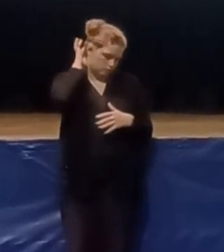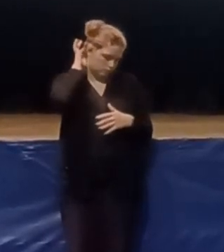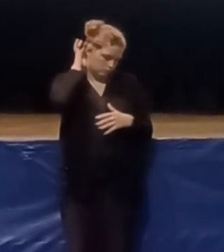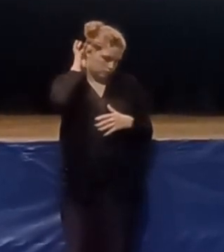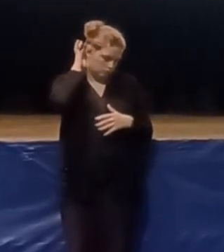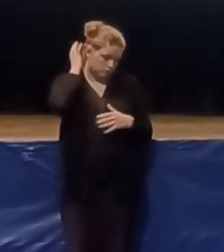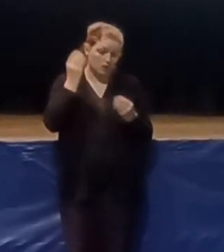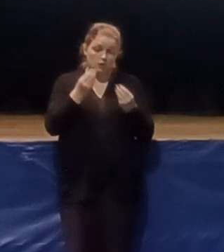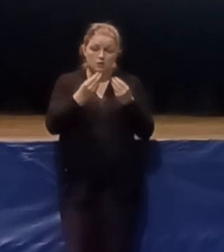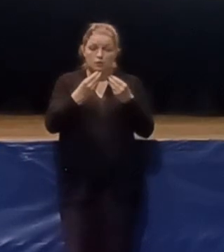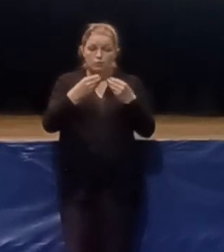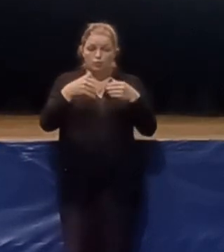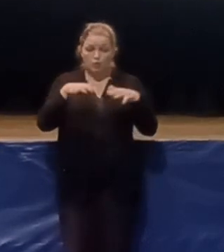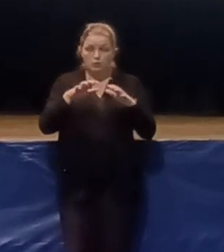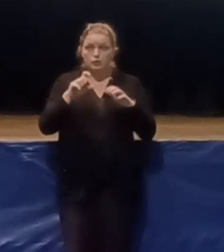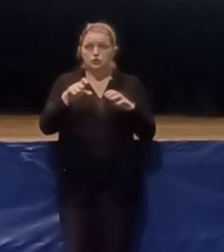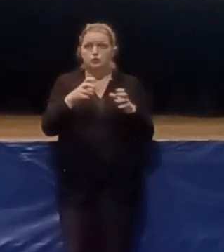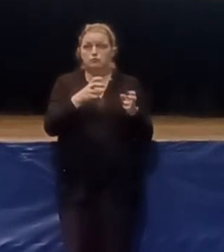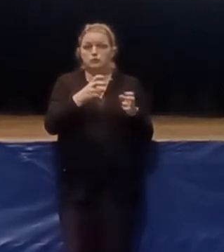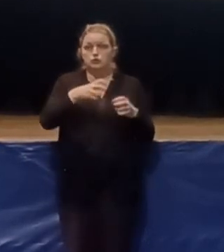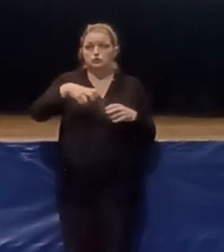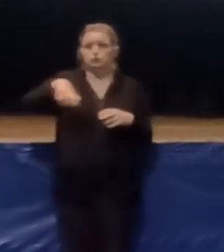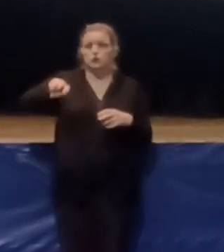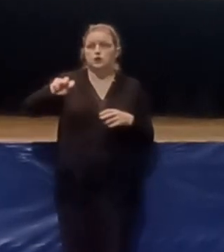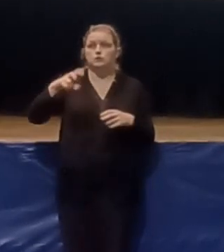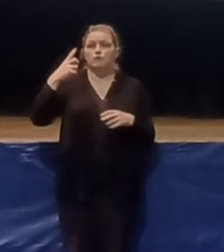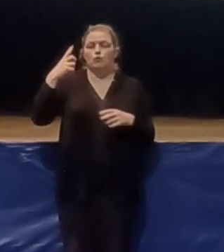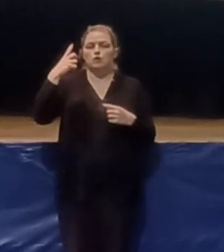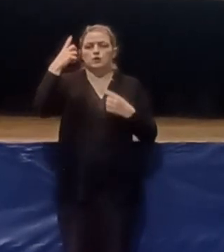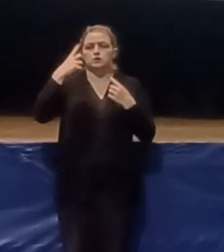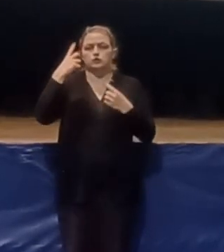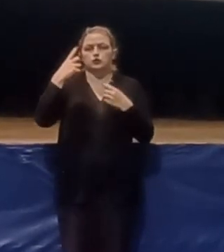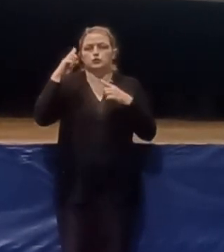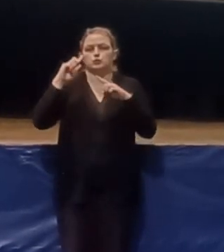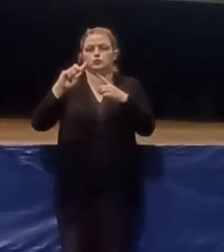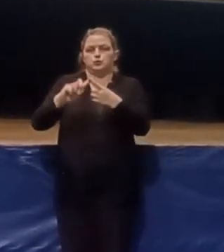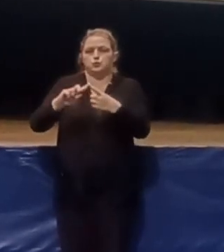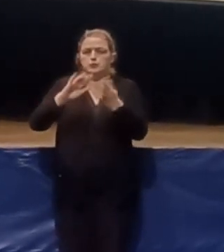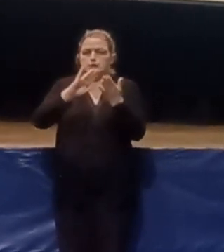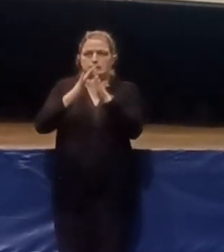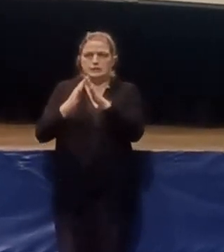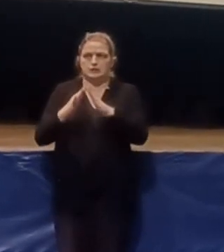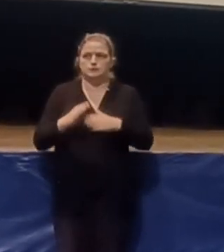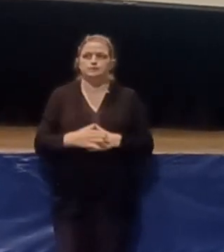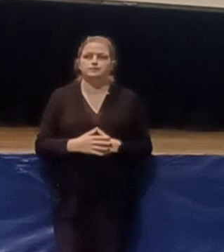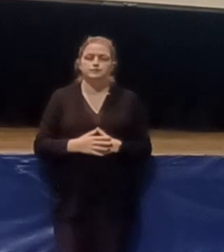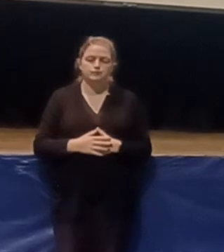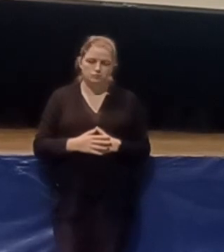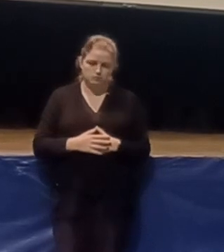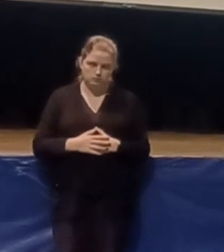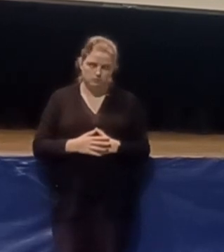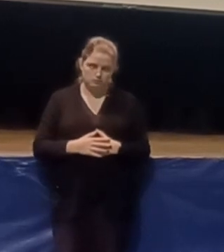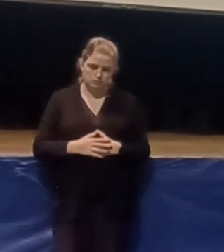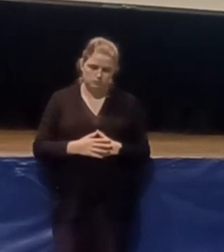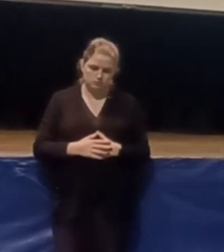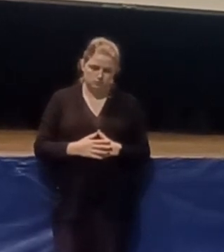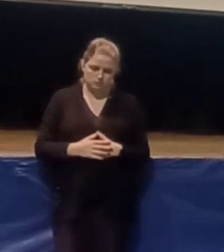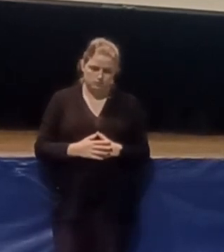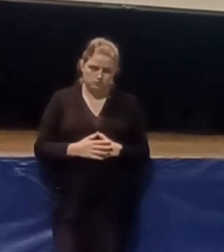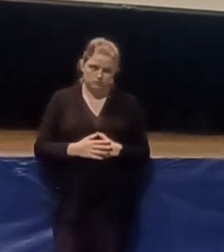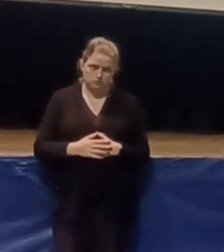property is to be transferred for consideration to the city. And it is,